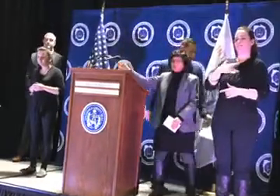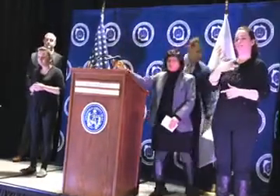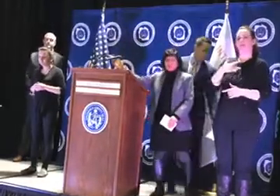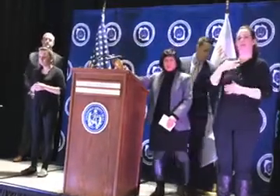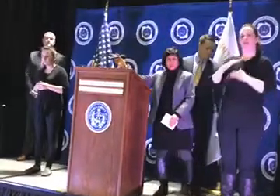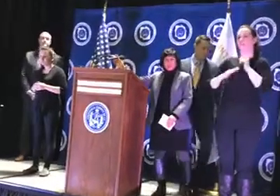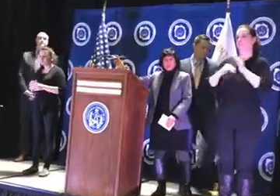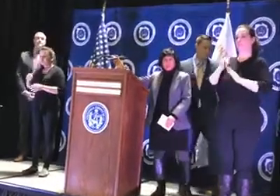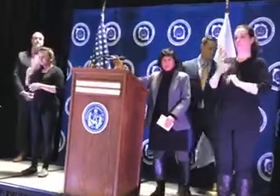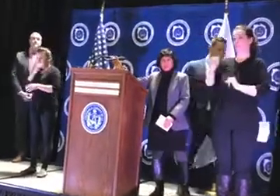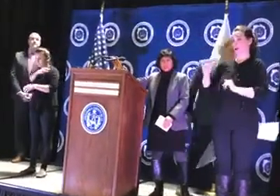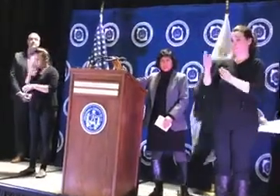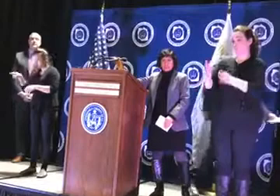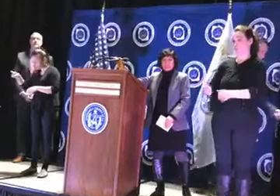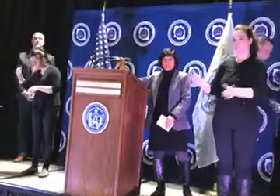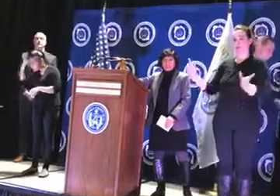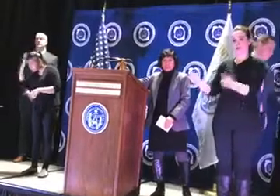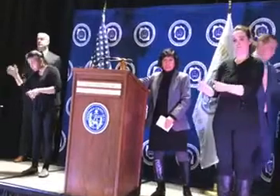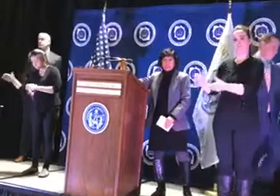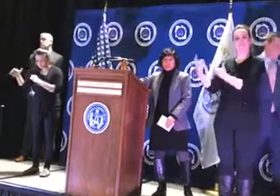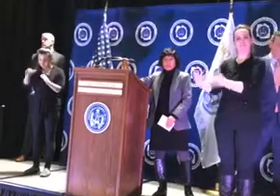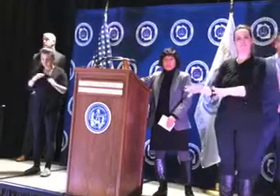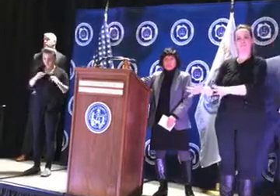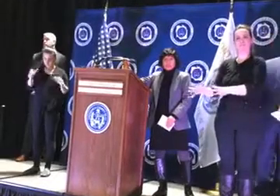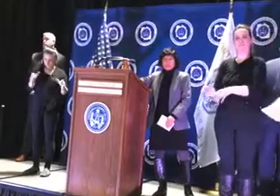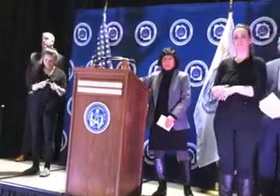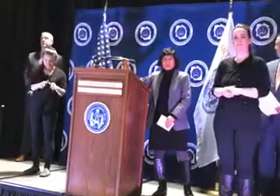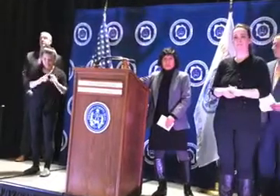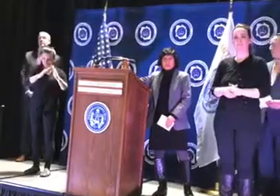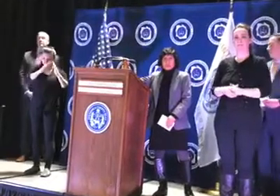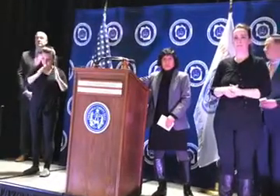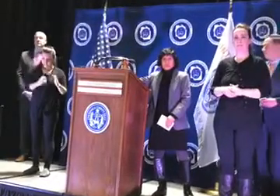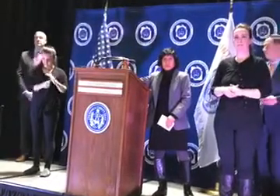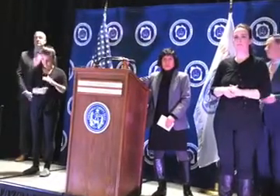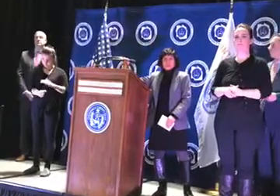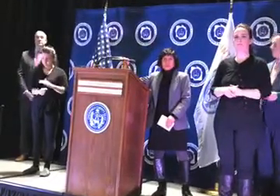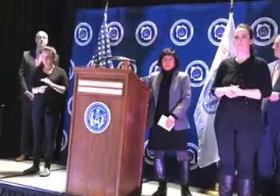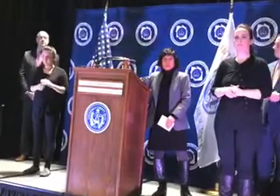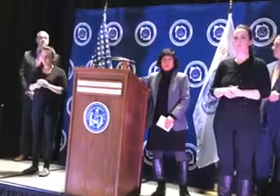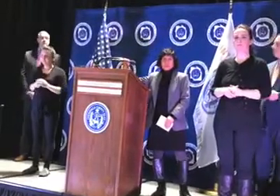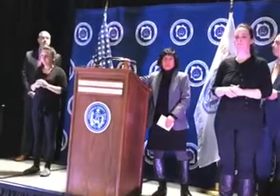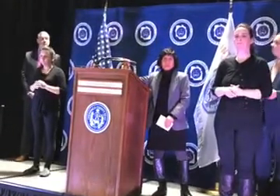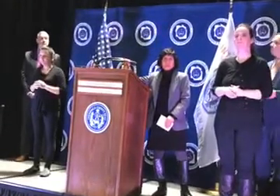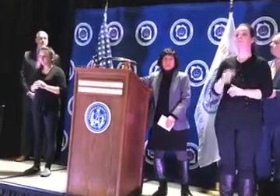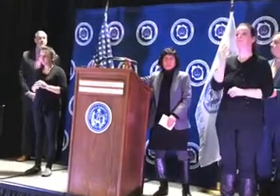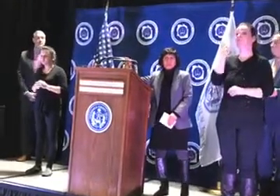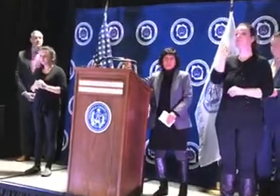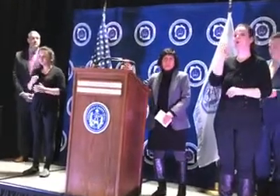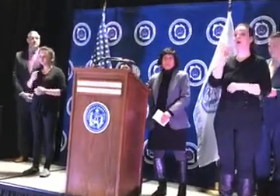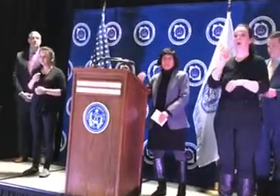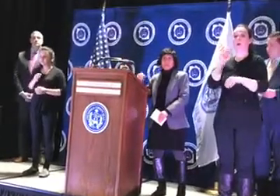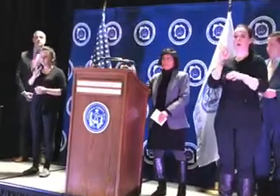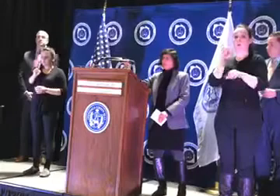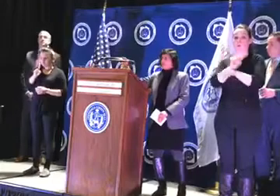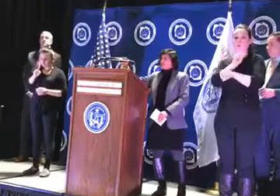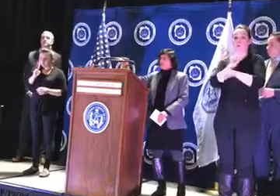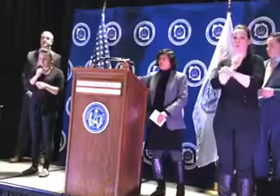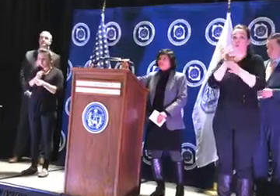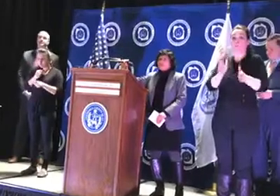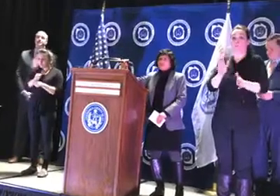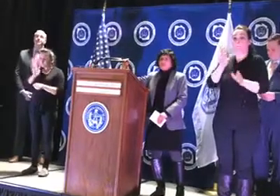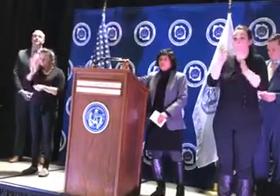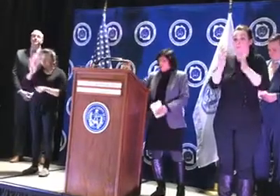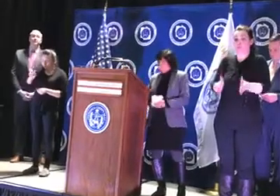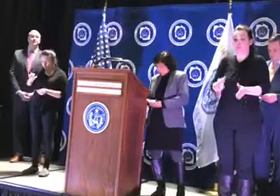Can you repeat the question? Well, there was a case of a worker at the VA hospital. I'm just wondering how much more we know about